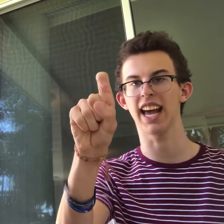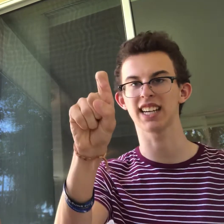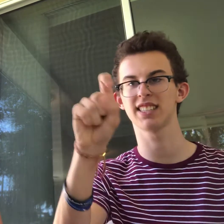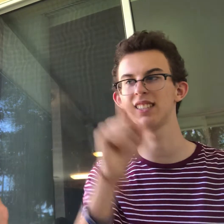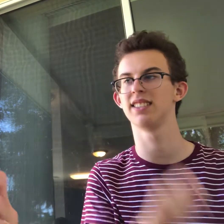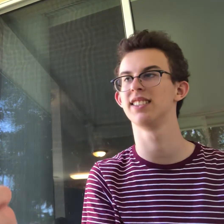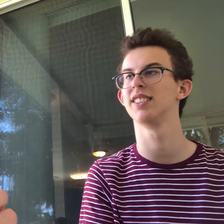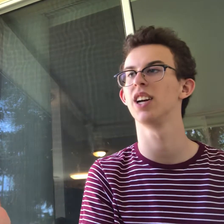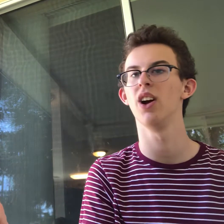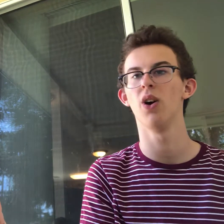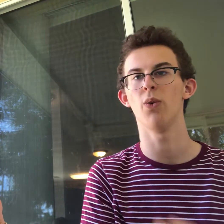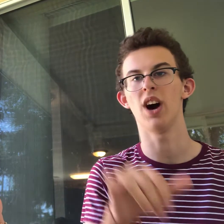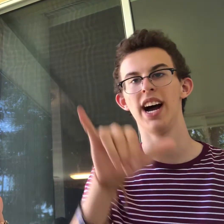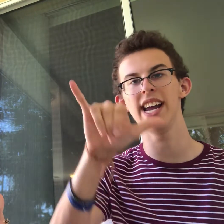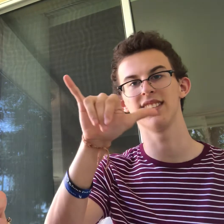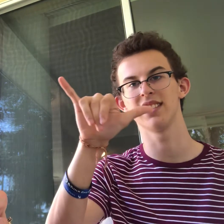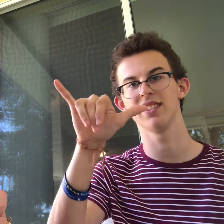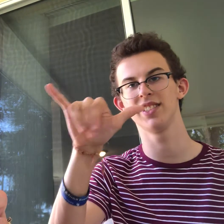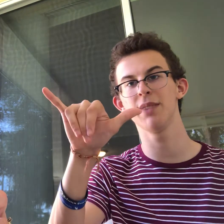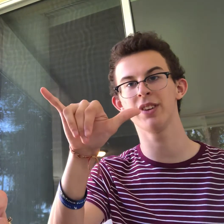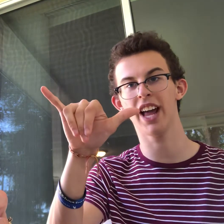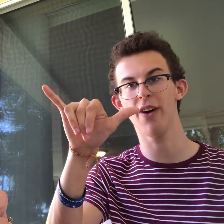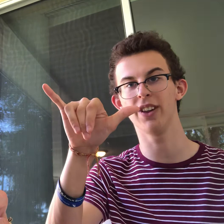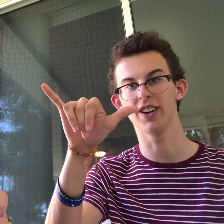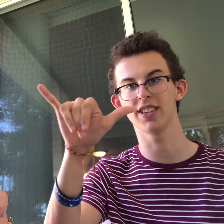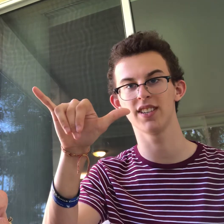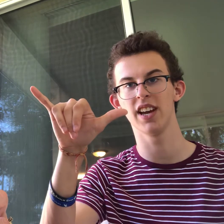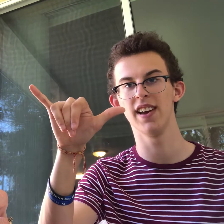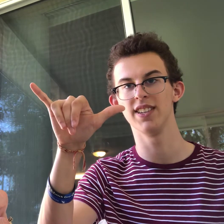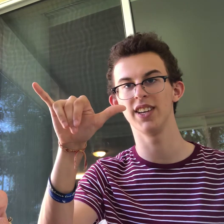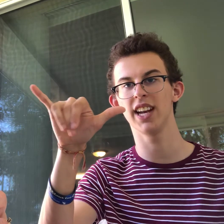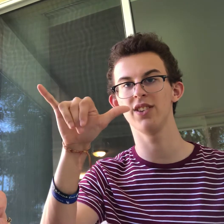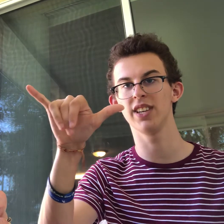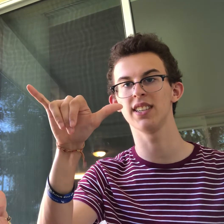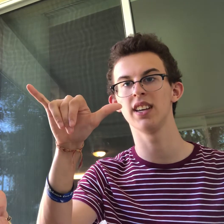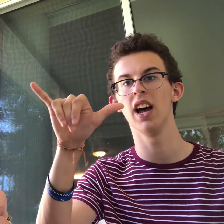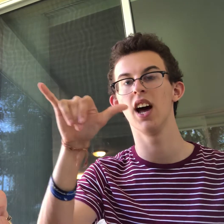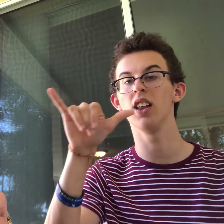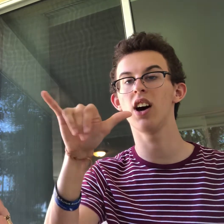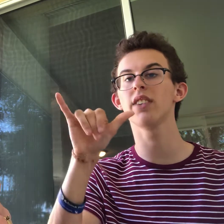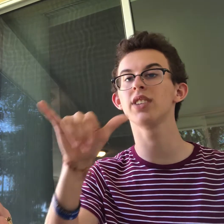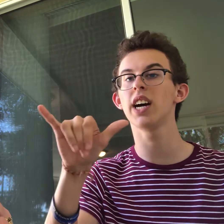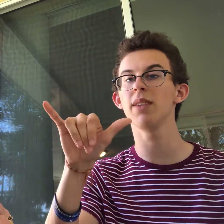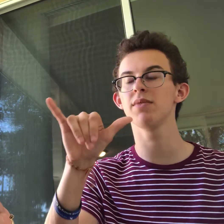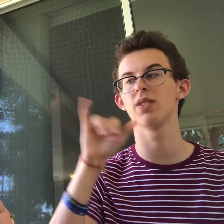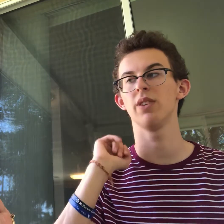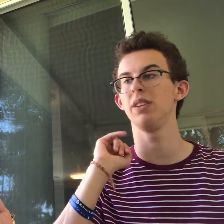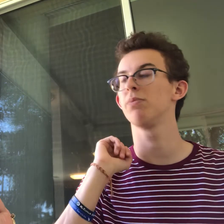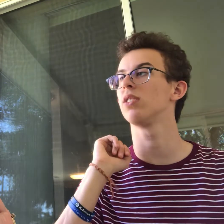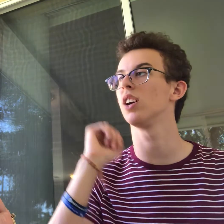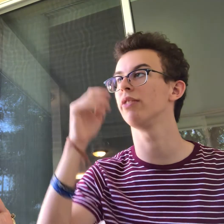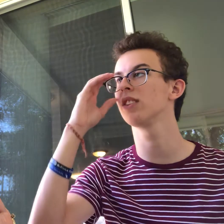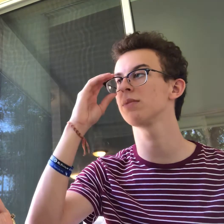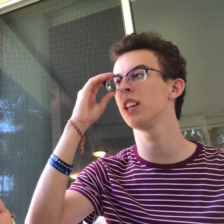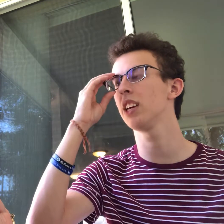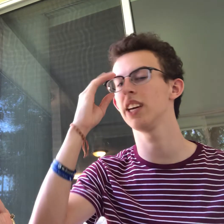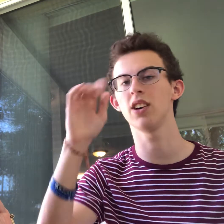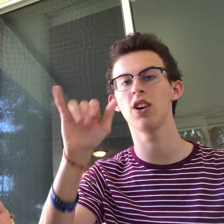X. Y is similar to how it looks. So you gotta do this. A lot of times when people are finger spelling, it's hard to